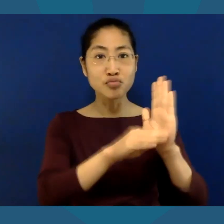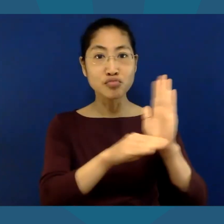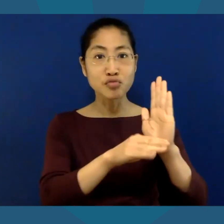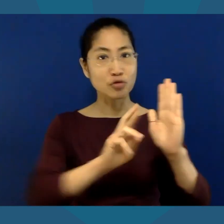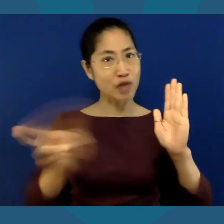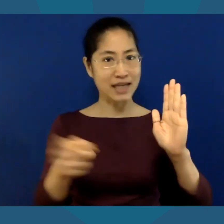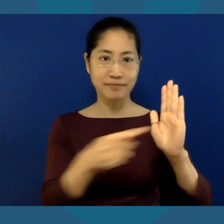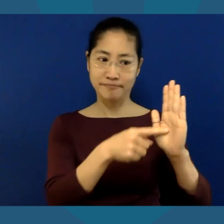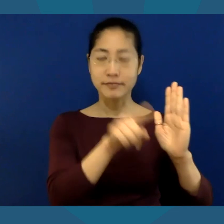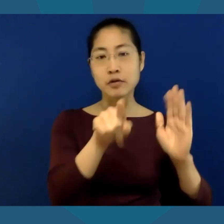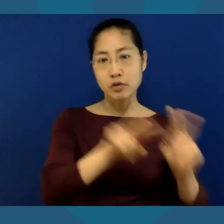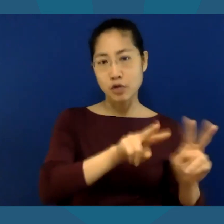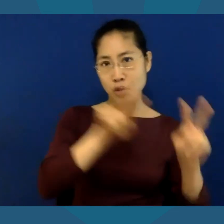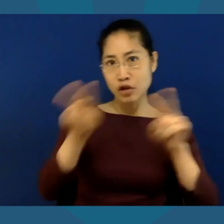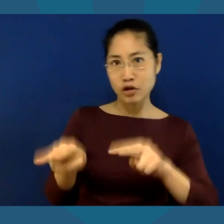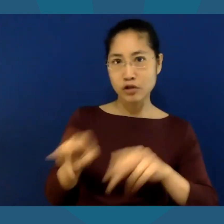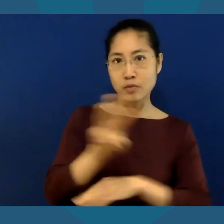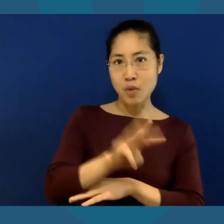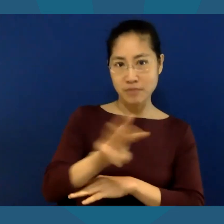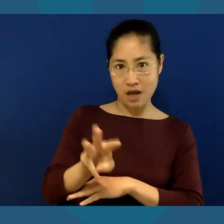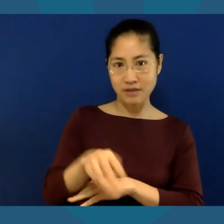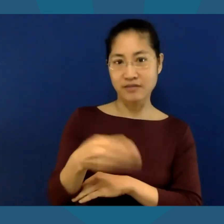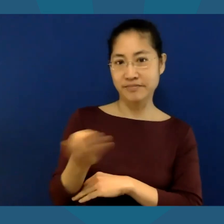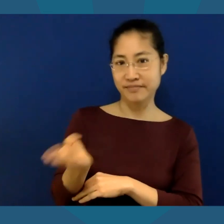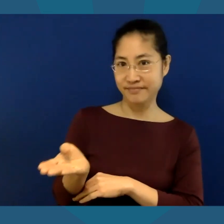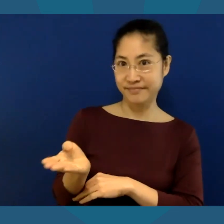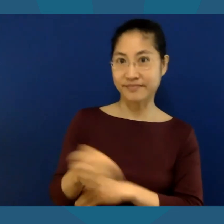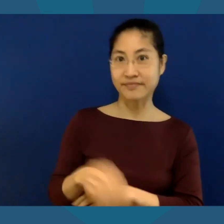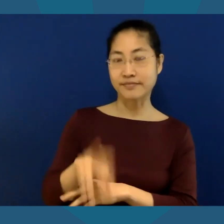I have plans on my website,